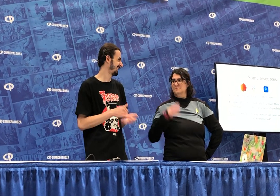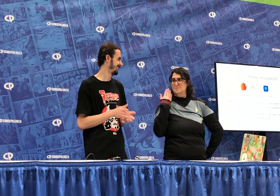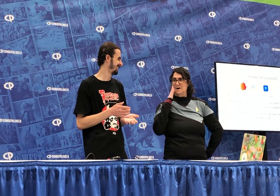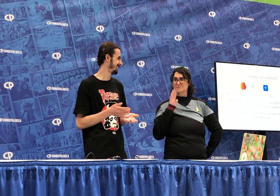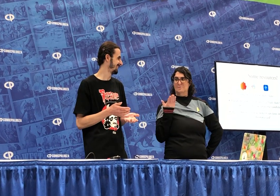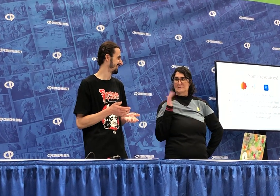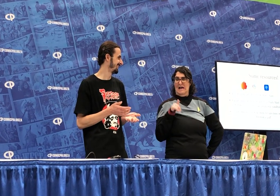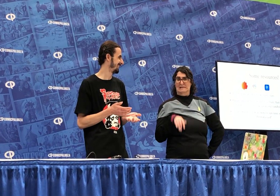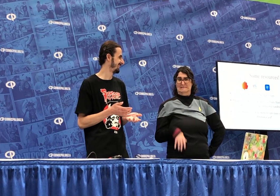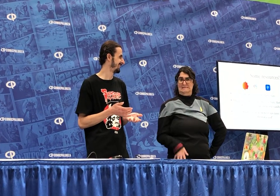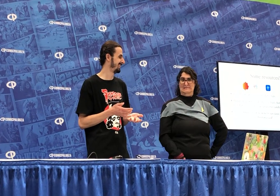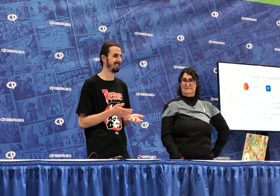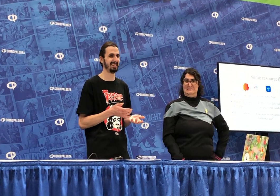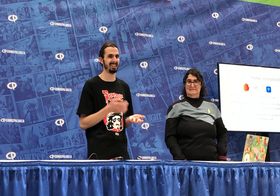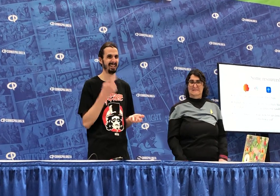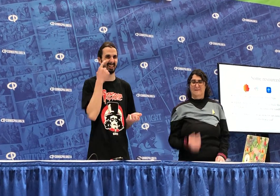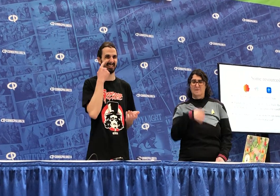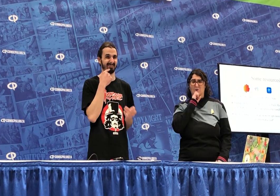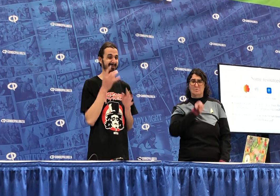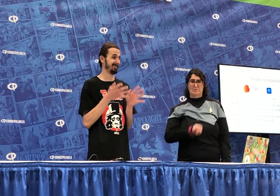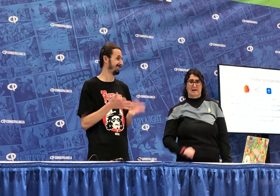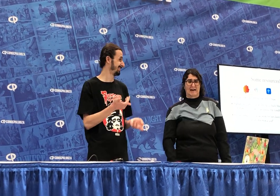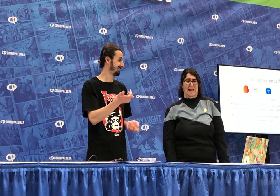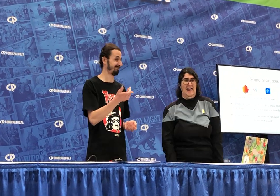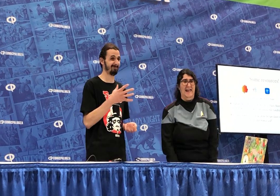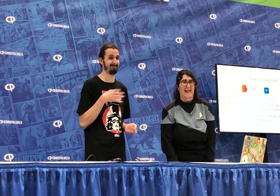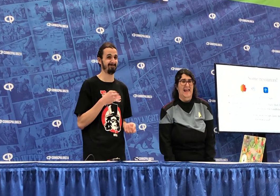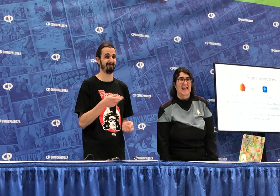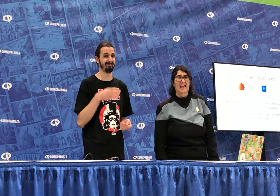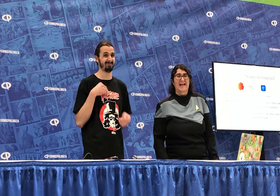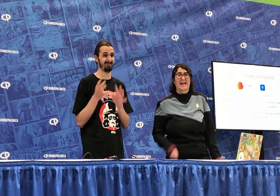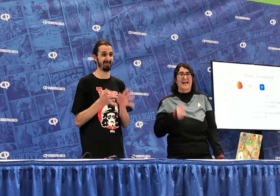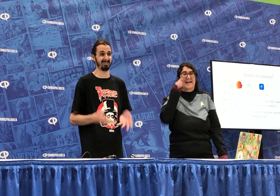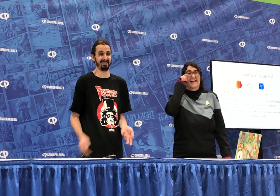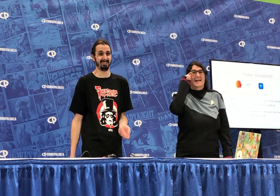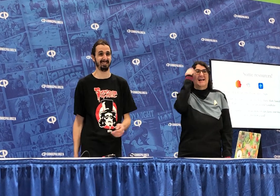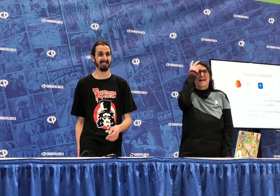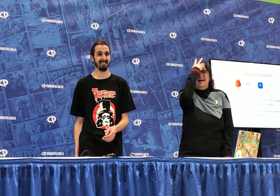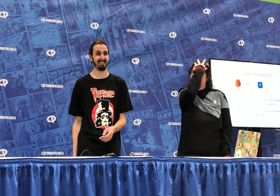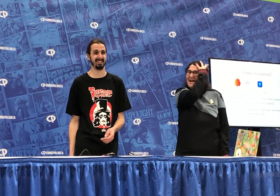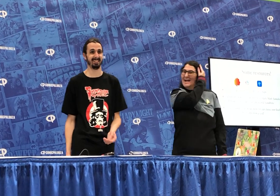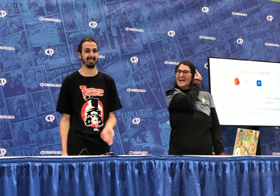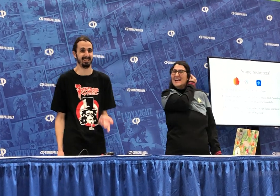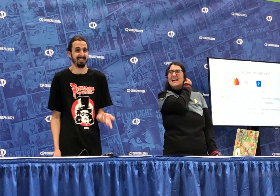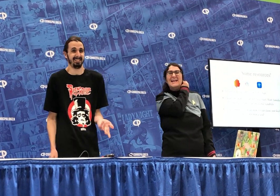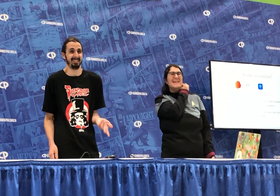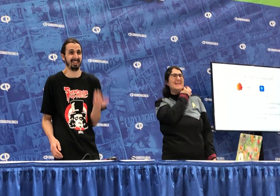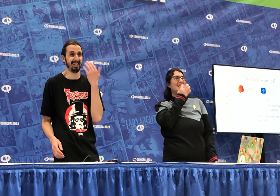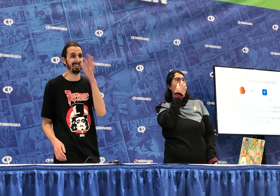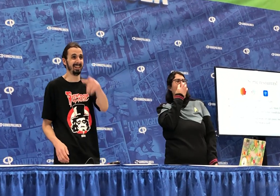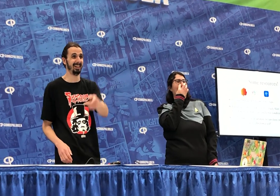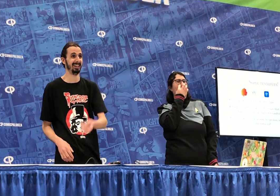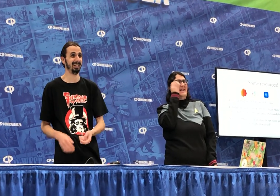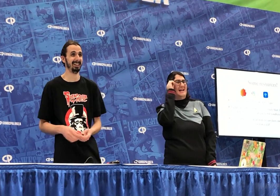Mark said, I don't know, maybe you're just streaming like this? Sarah said, I don't know, I'm so old. I don't